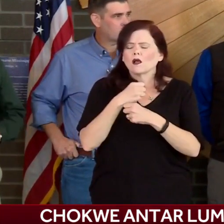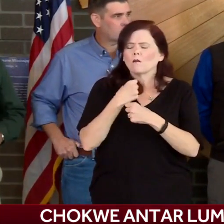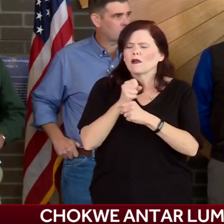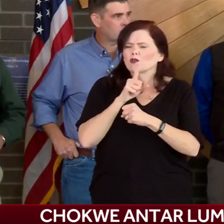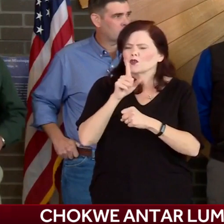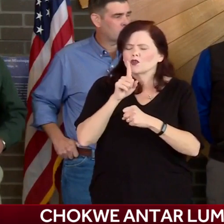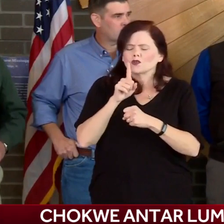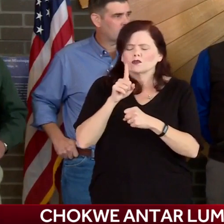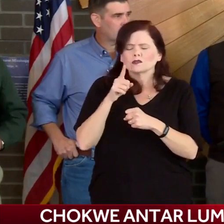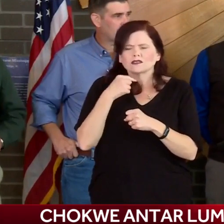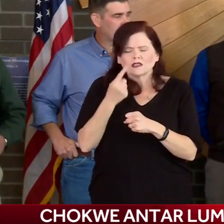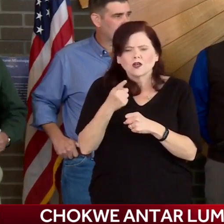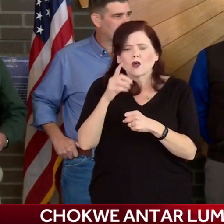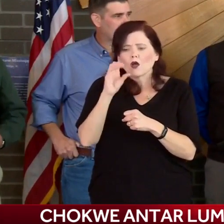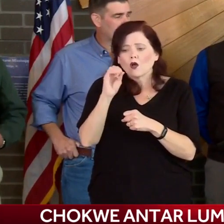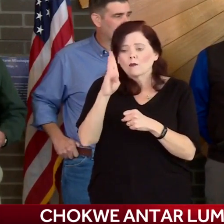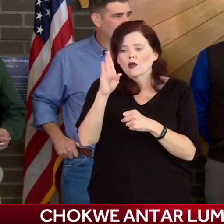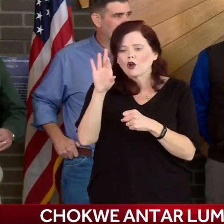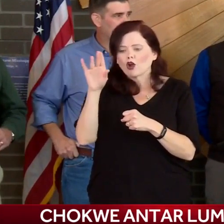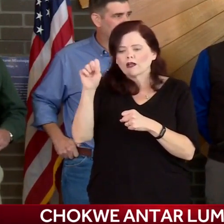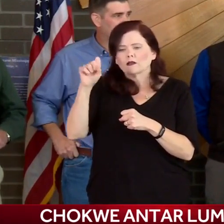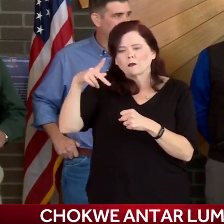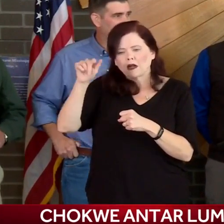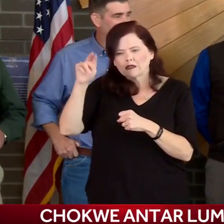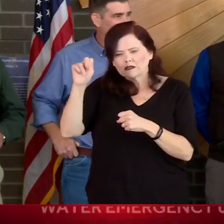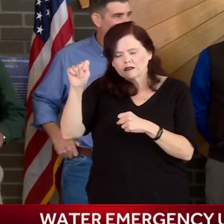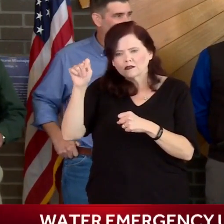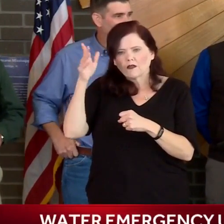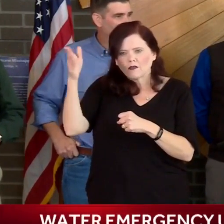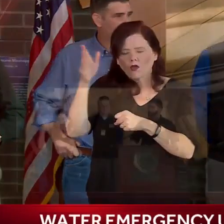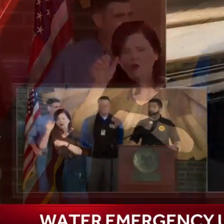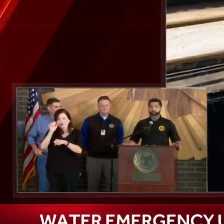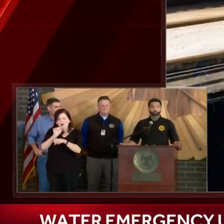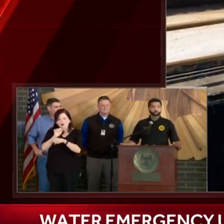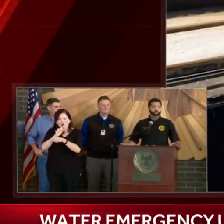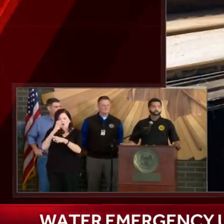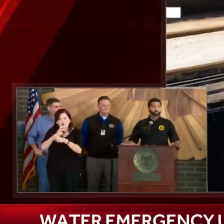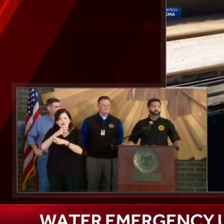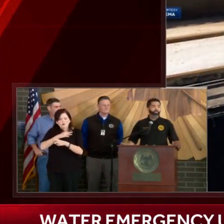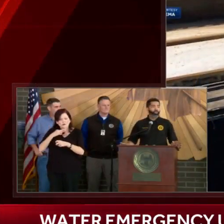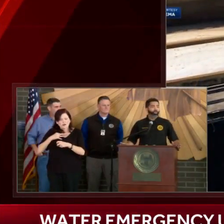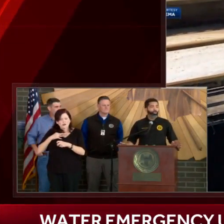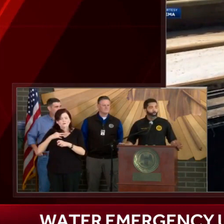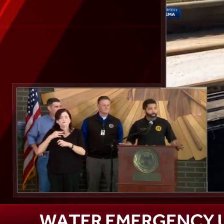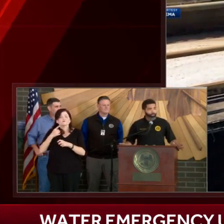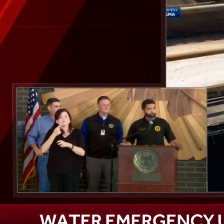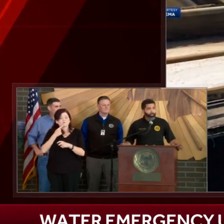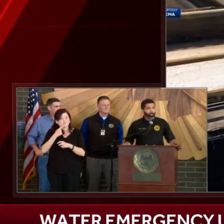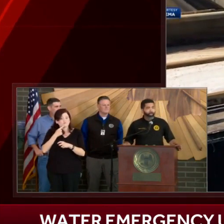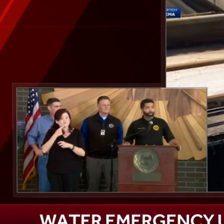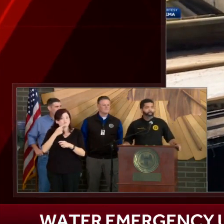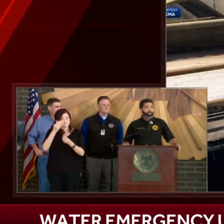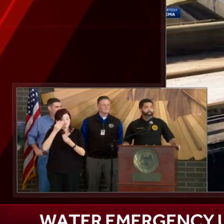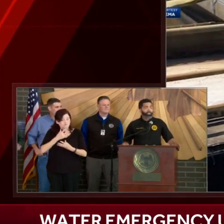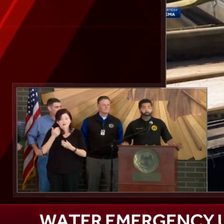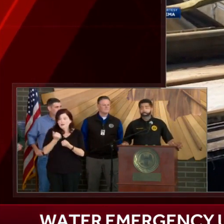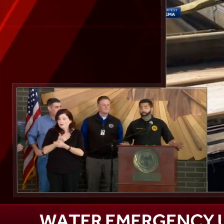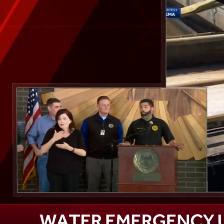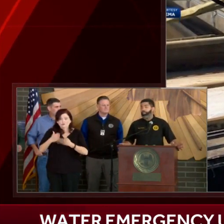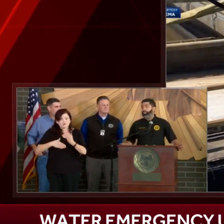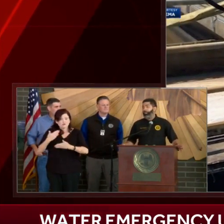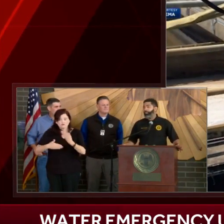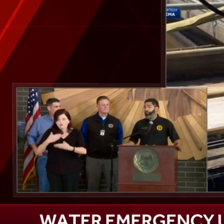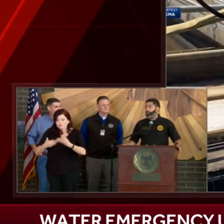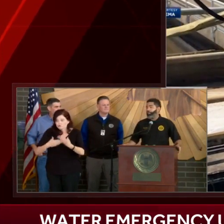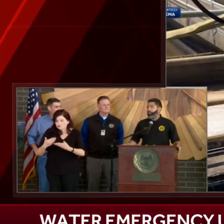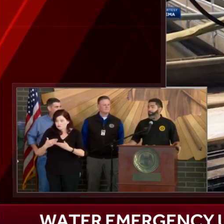Curtis, the hardworking men and women that are at that facility have reported that things are going well, that it is seamless,